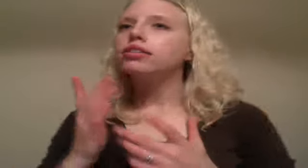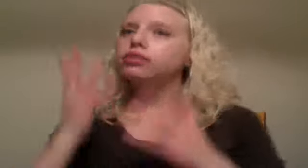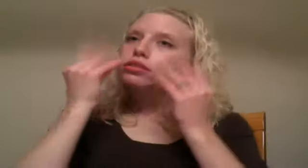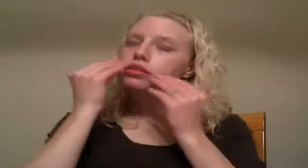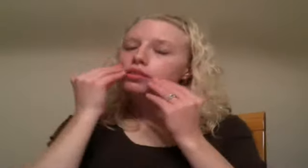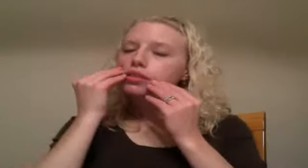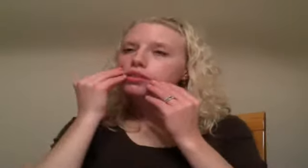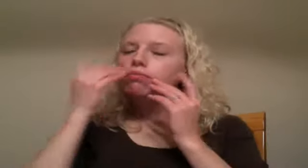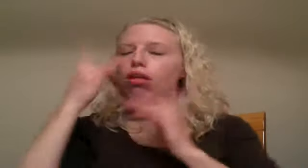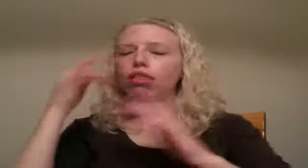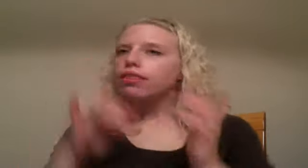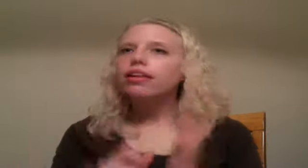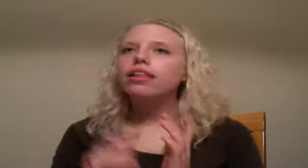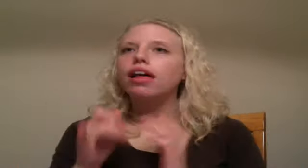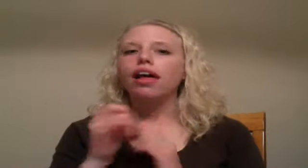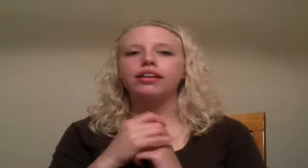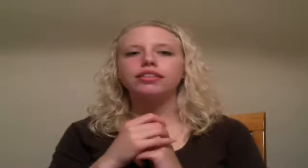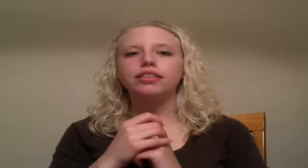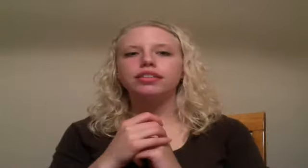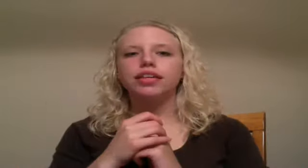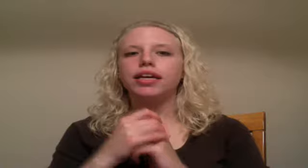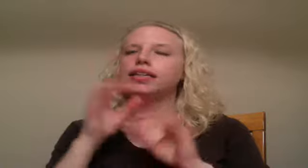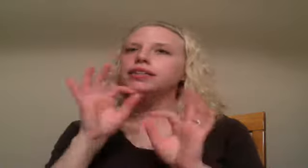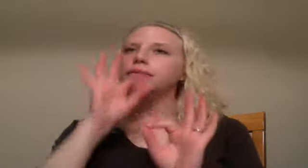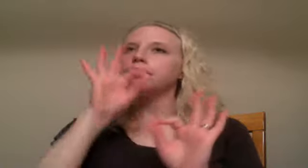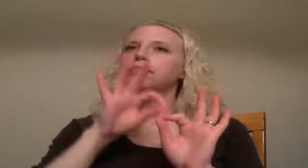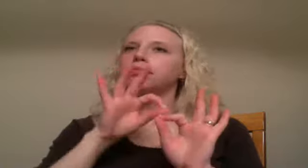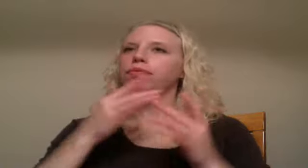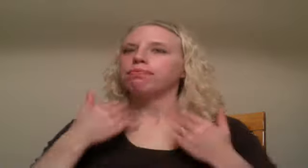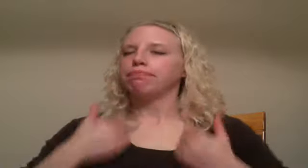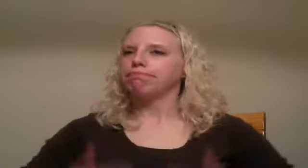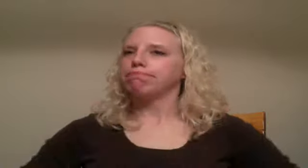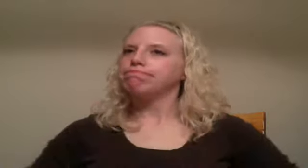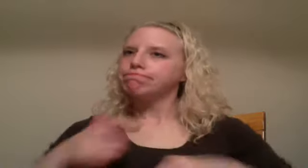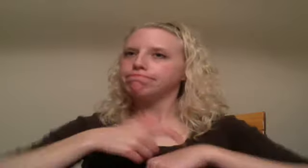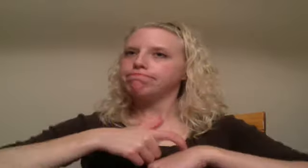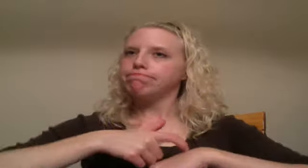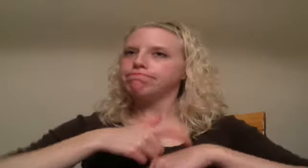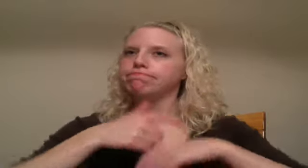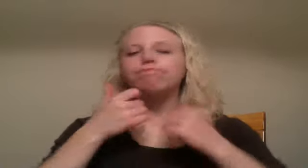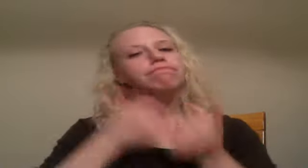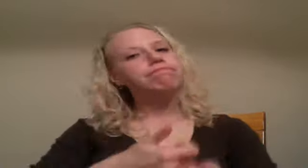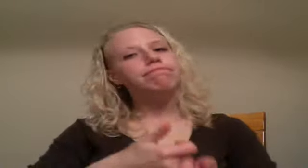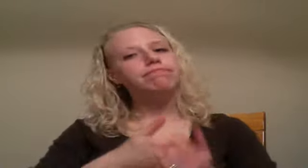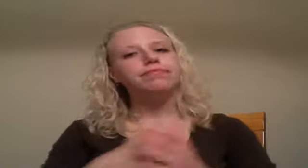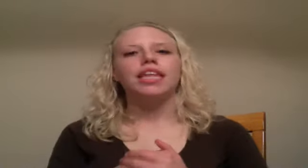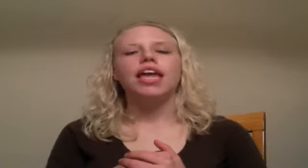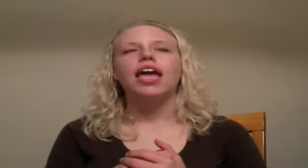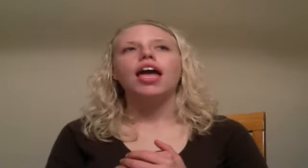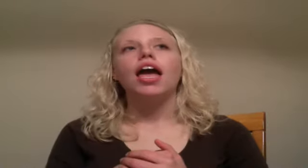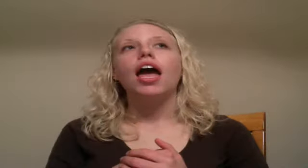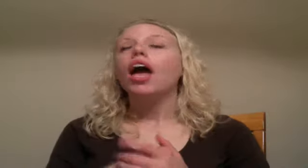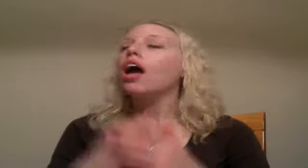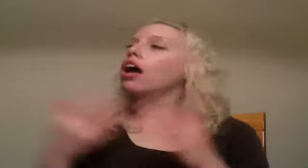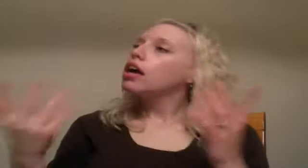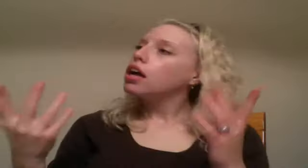be in this sort of ideal sense? Well, it turns out that when people are living without